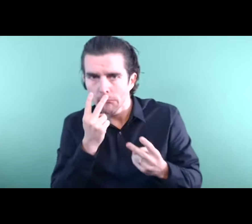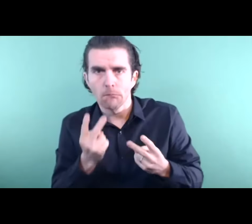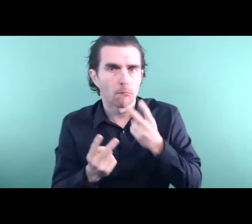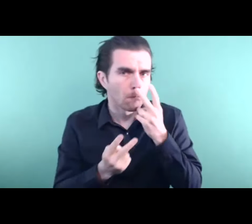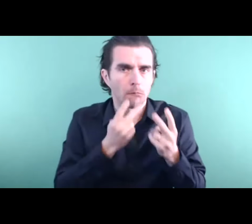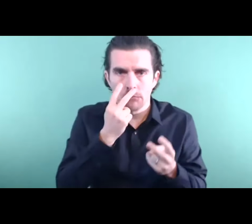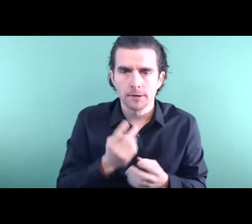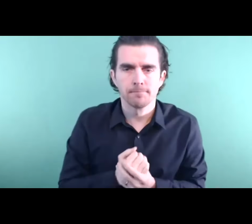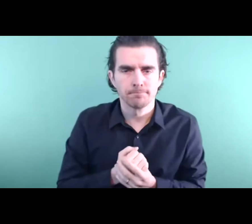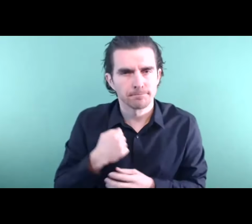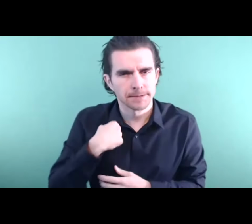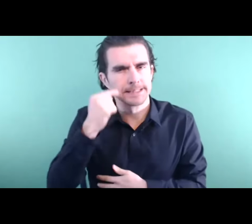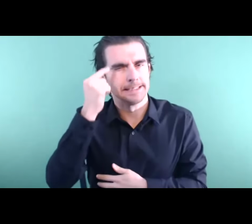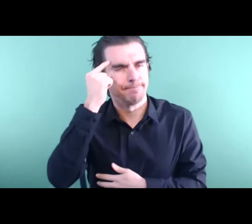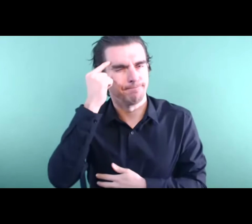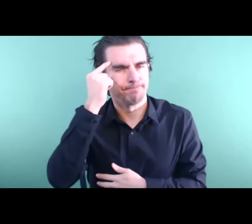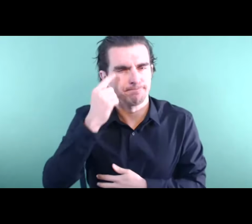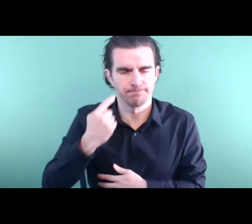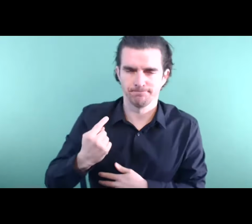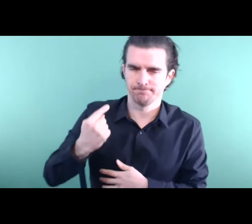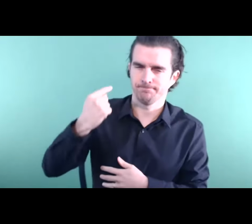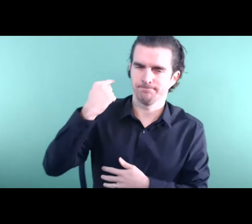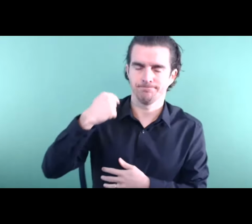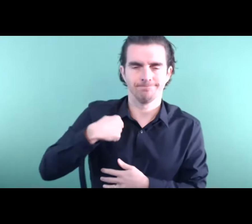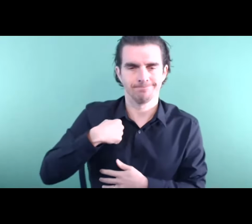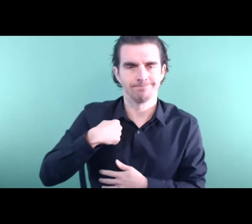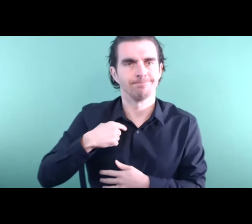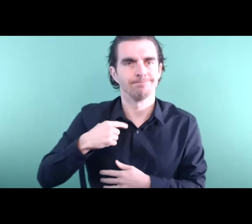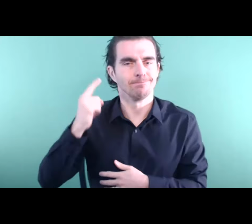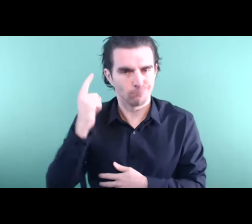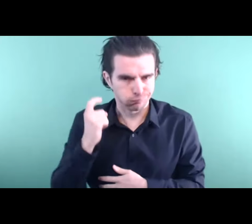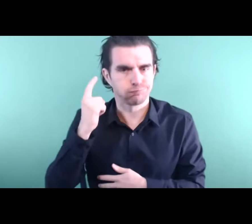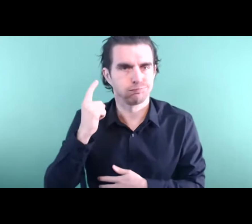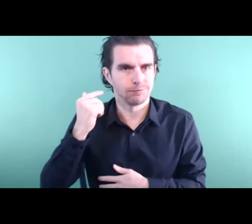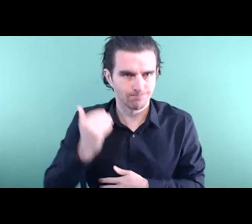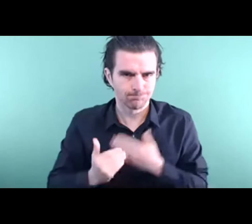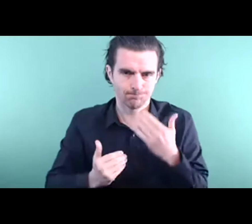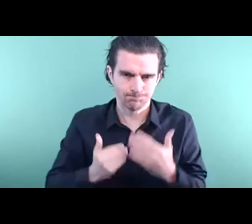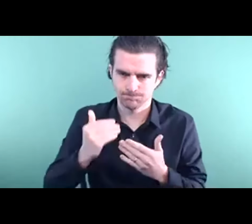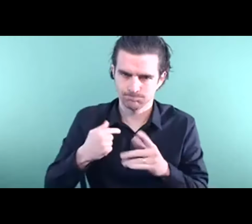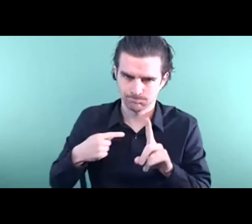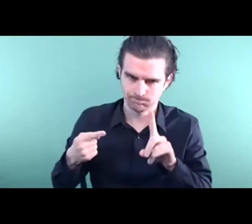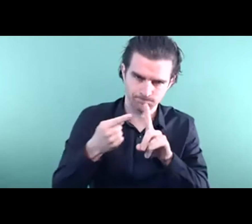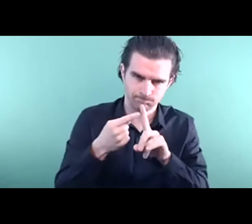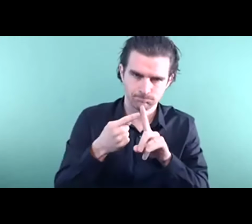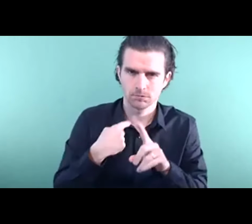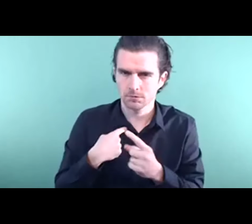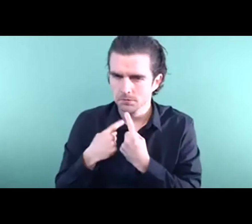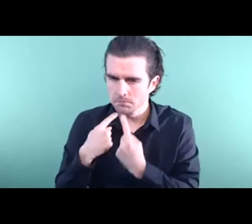we've tried to gather together the academia, the researchers, with the work that has